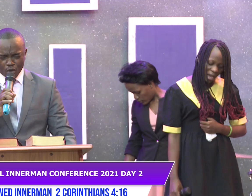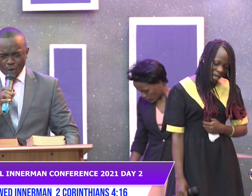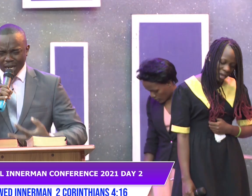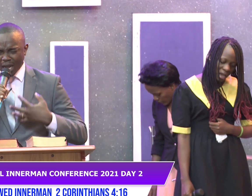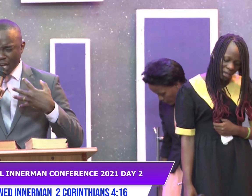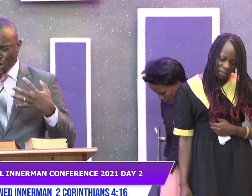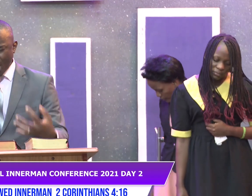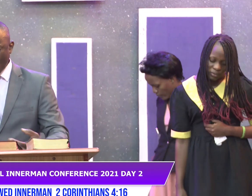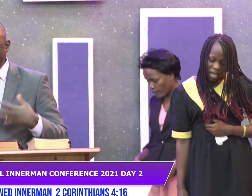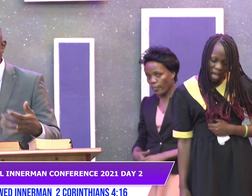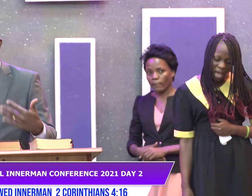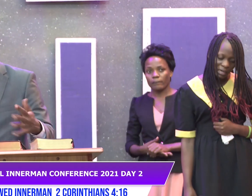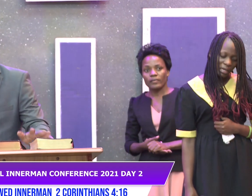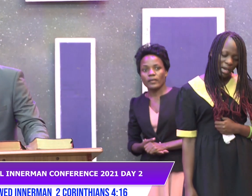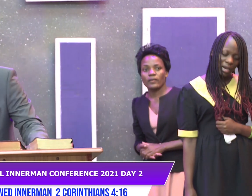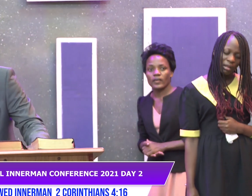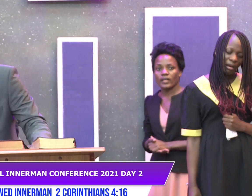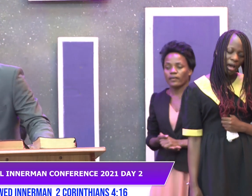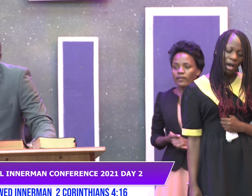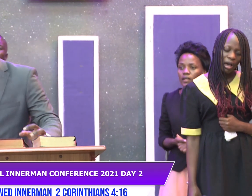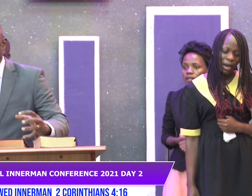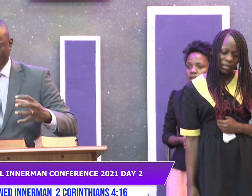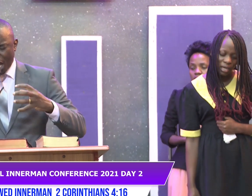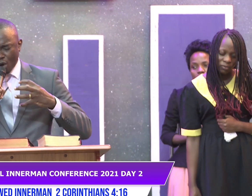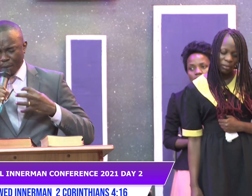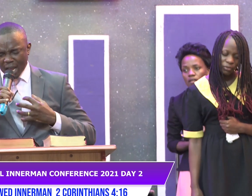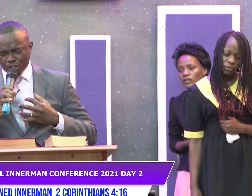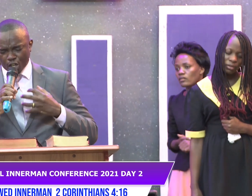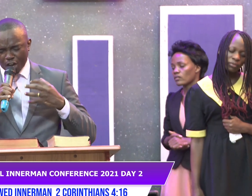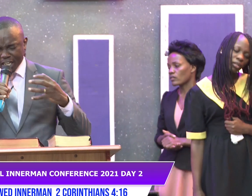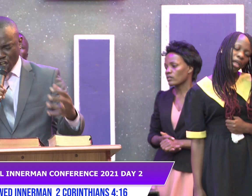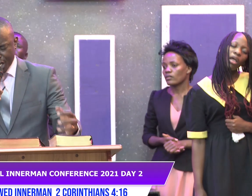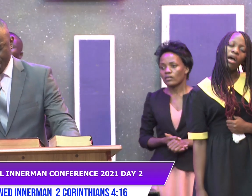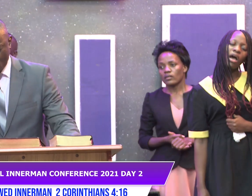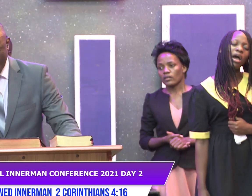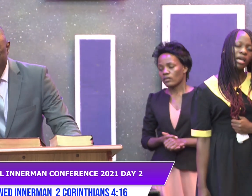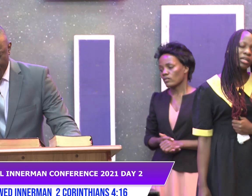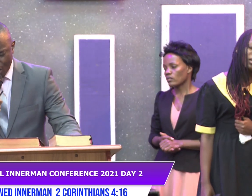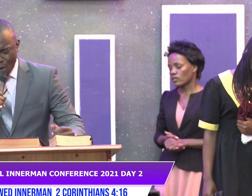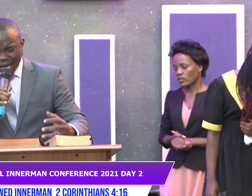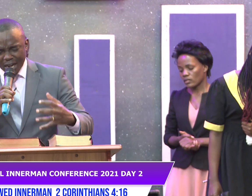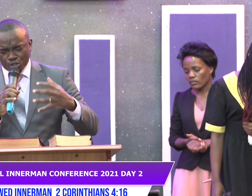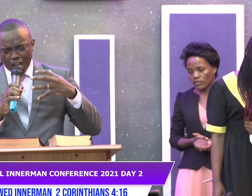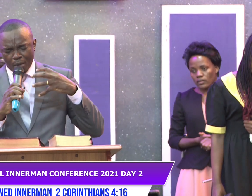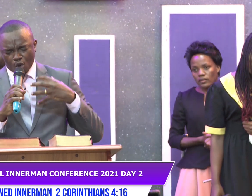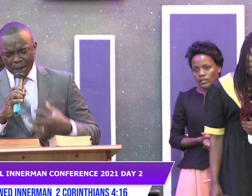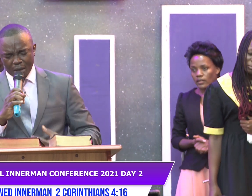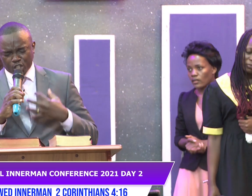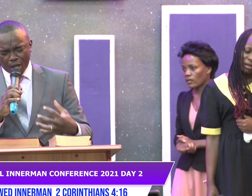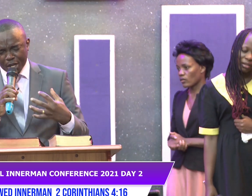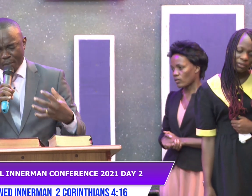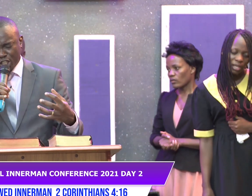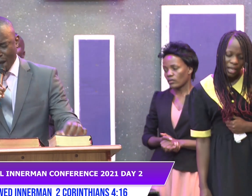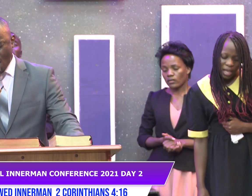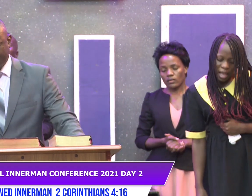omutukuvu yegwe wekaana atuyamba okubeera sensitive. Yegwe wekaana atuyamba okubeera nga tuli connected n'eggulu. Yegwe wekaana atuyamba okumanya